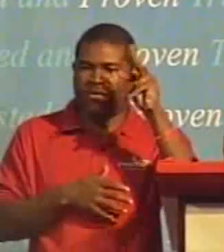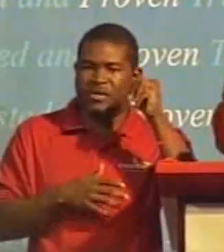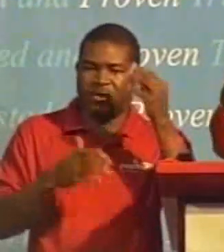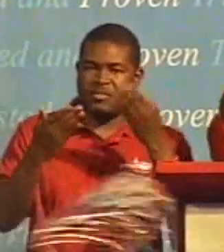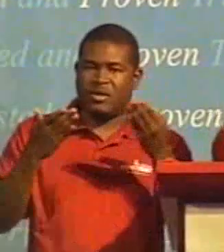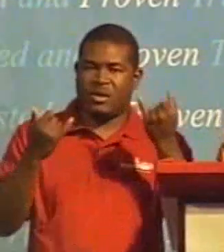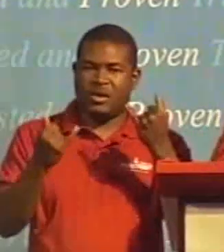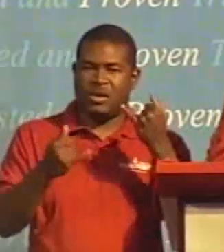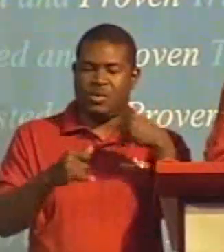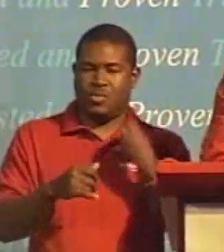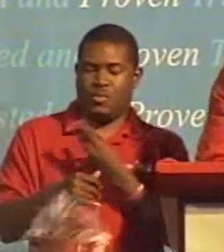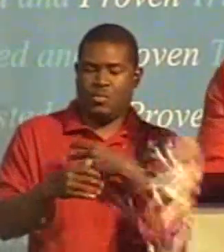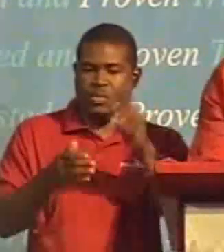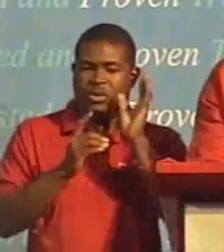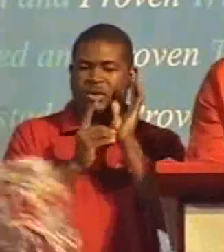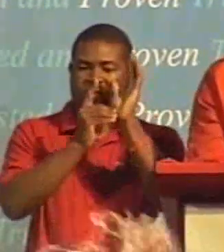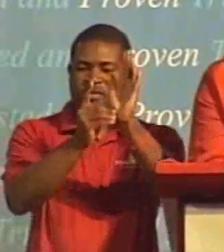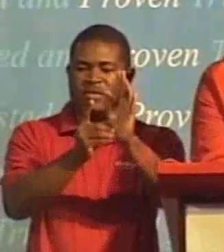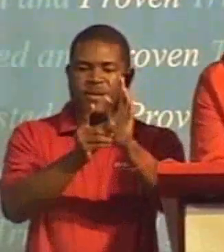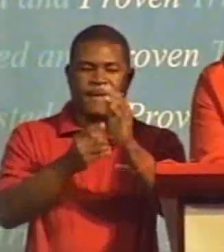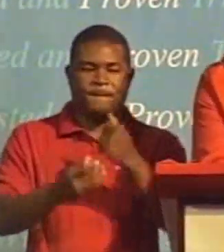now. We deliver.